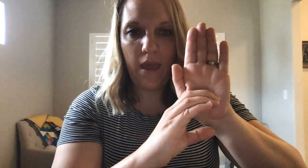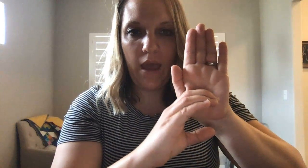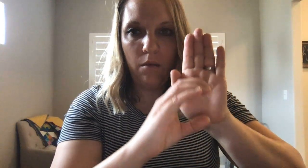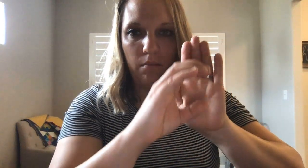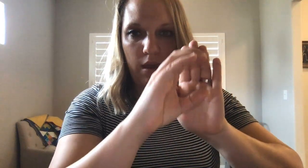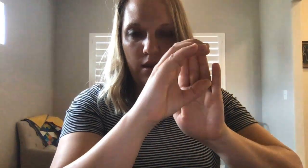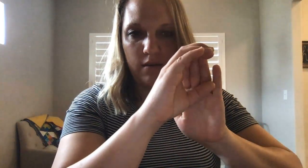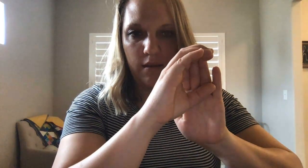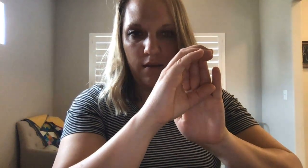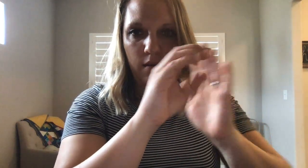Commandment.